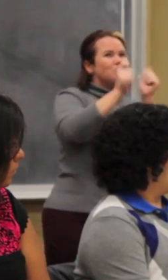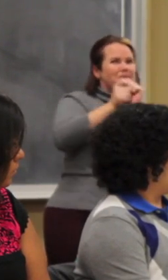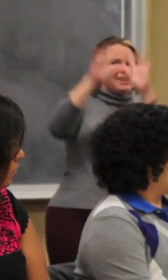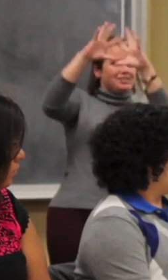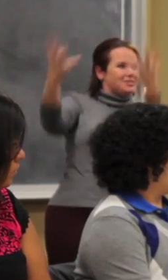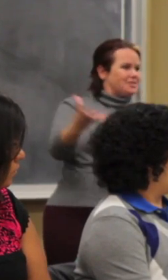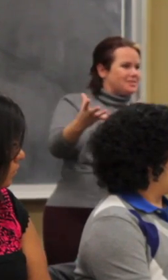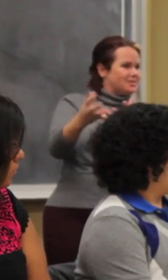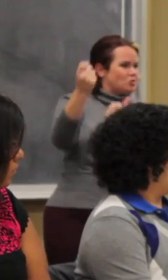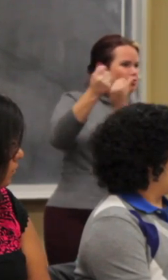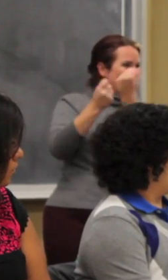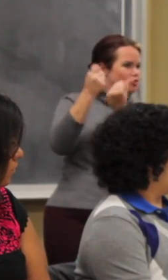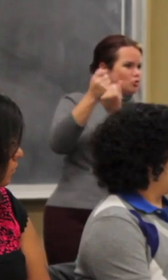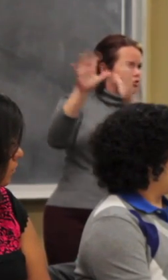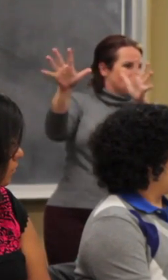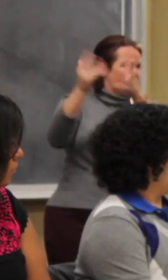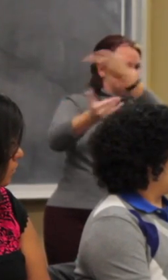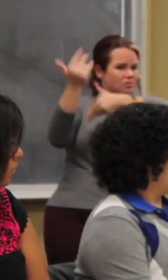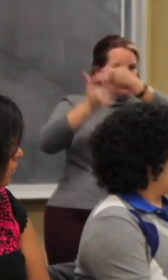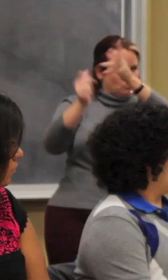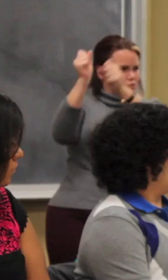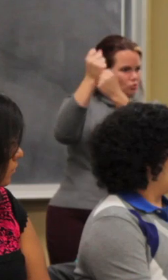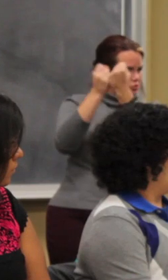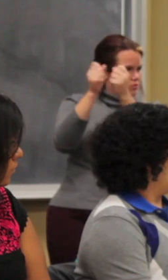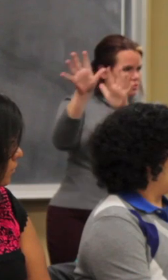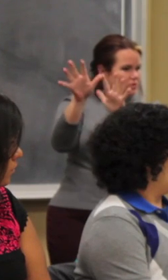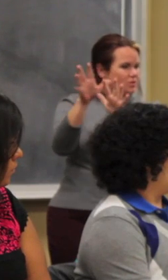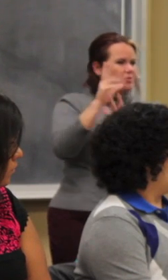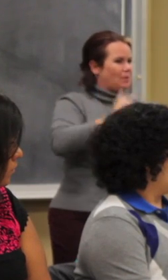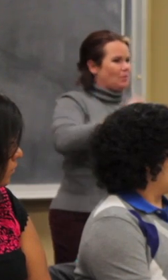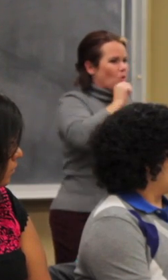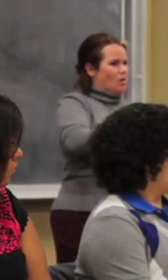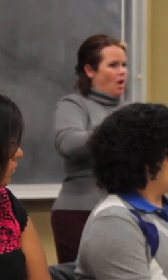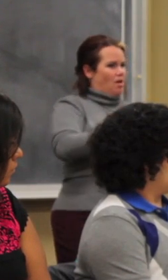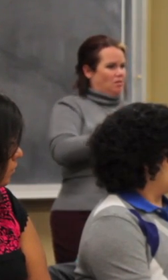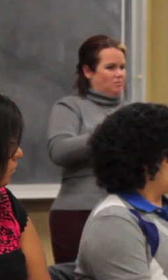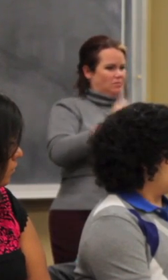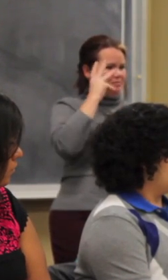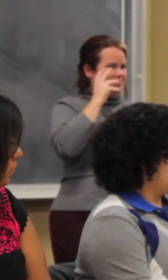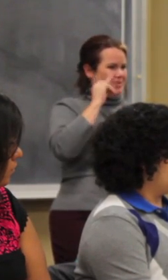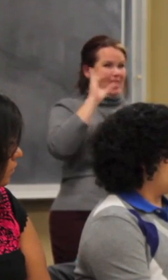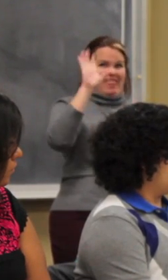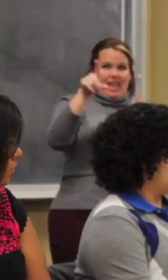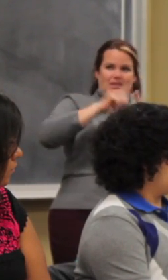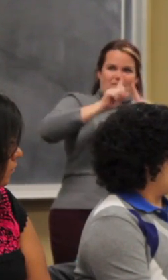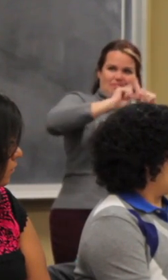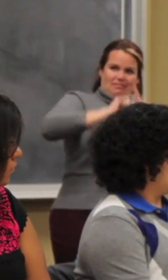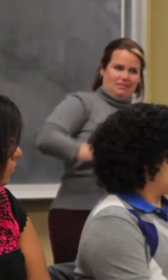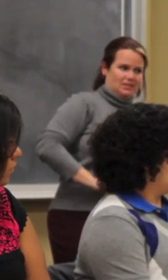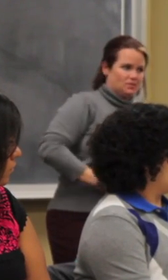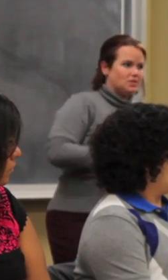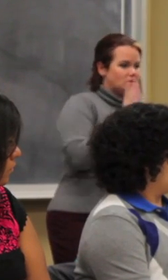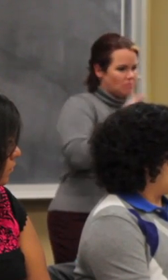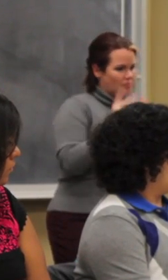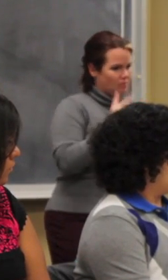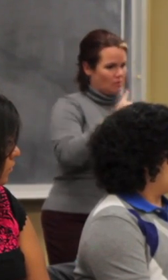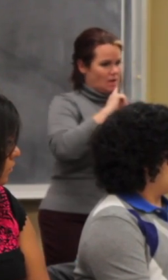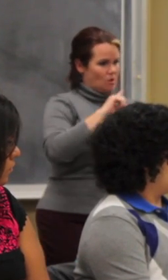people aren't finding themselves experiencing things in very different ways, and some people really going